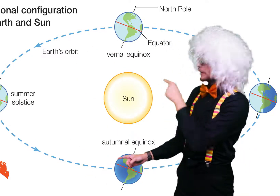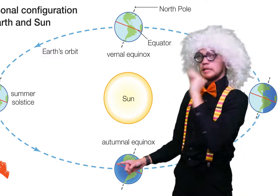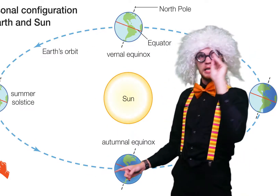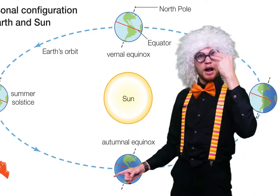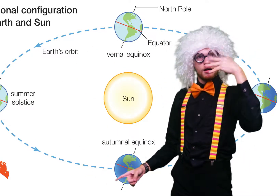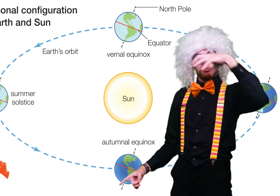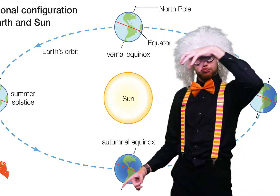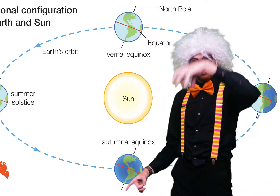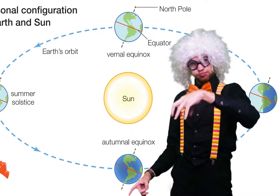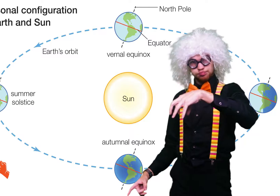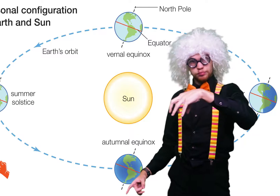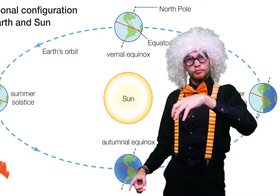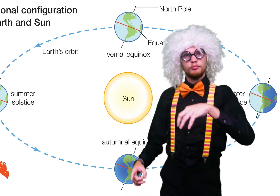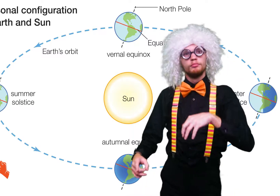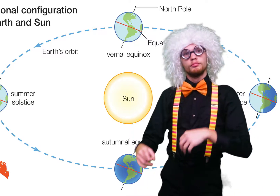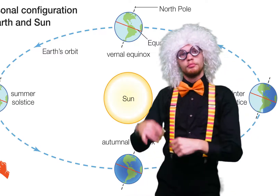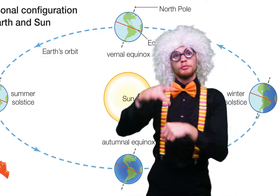The sun sits in the center.